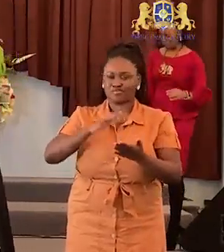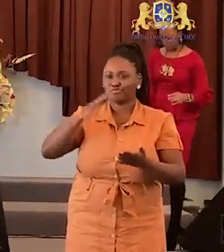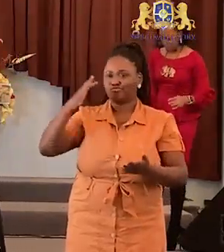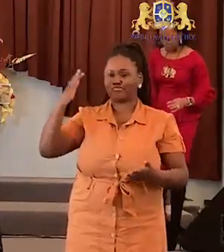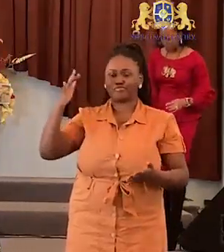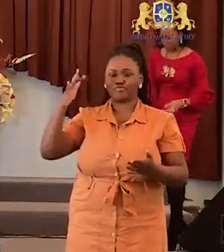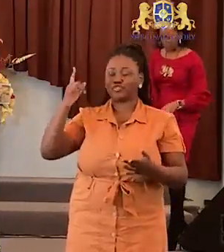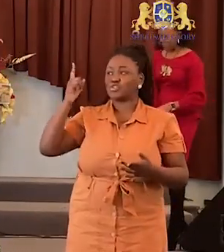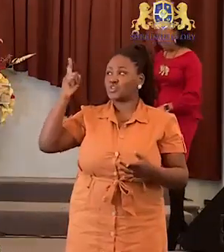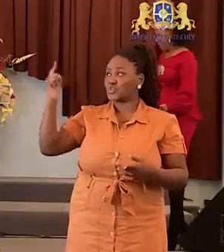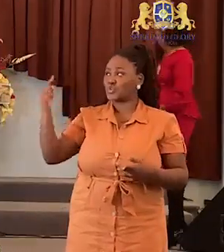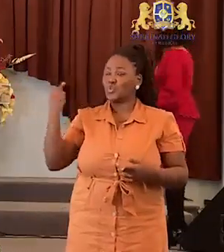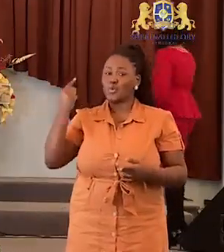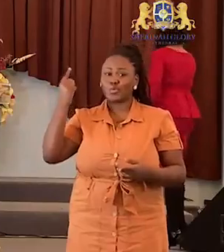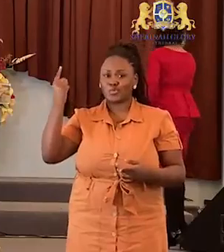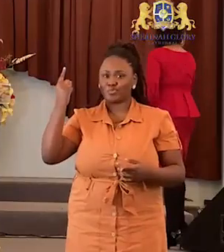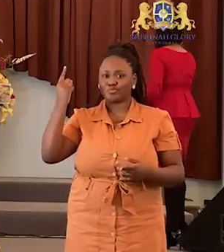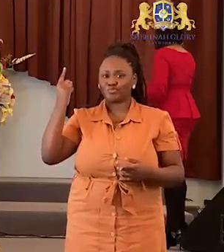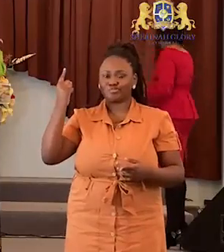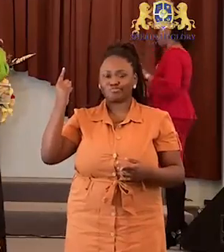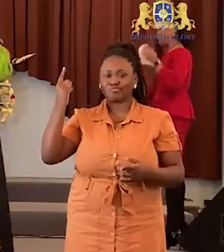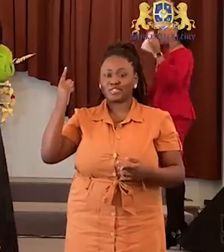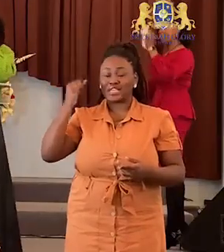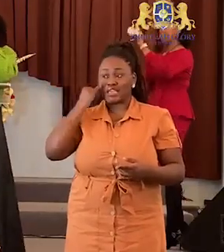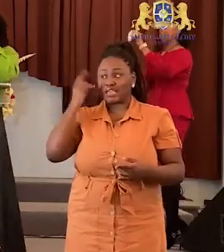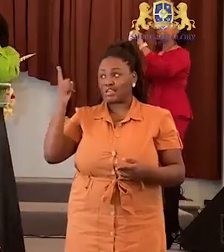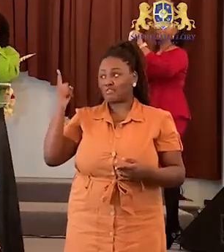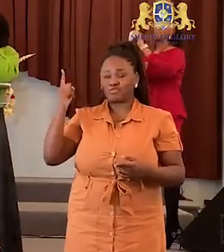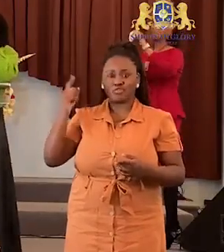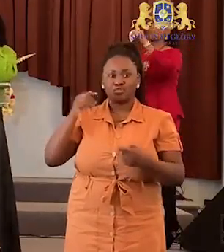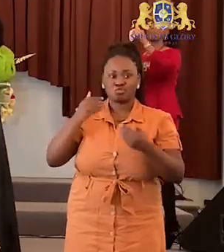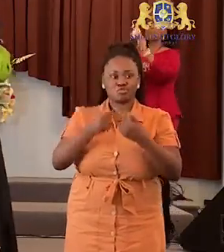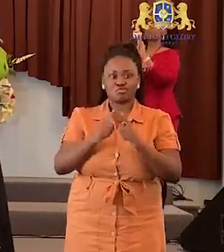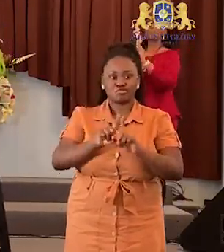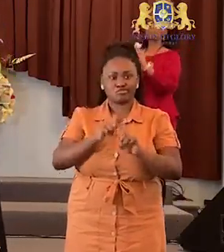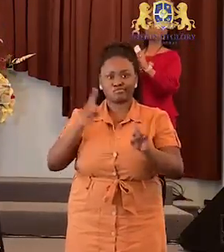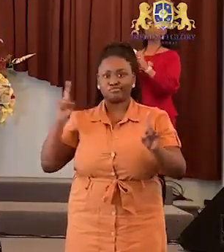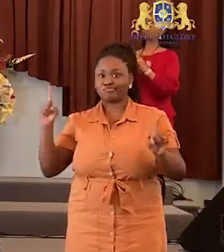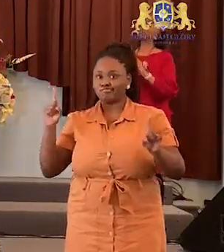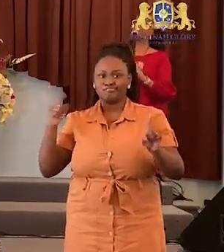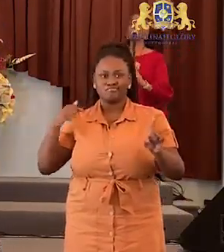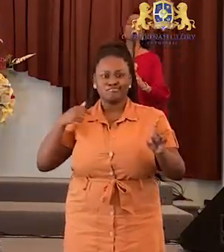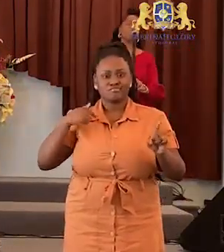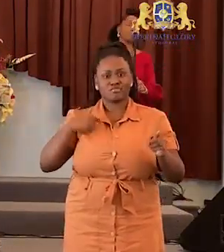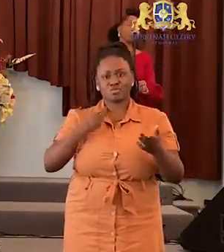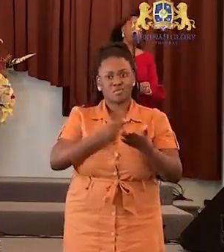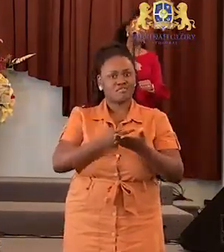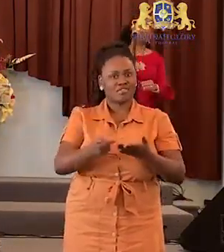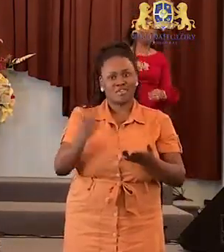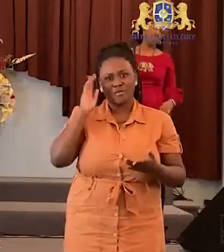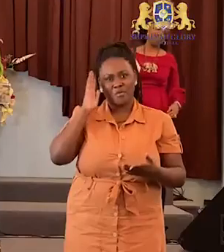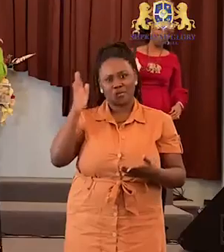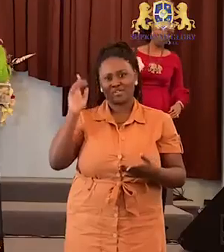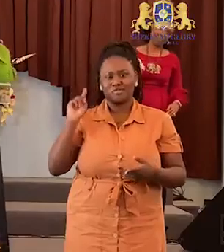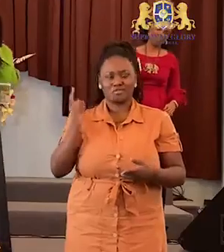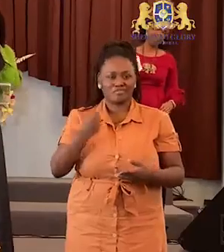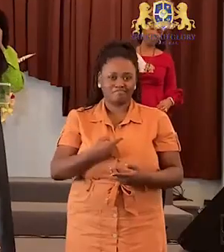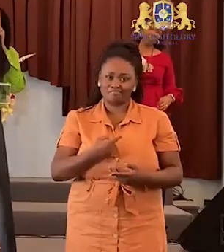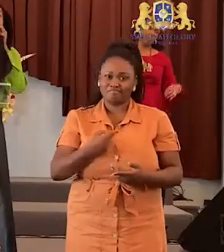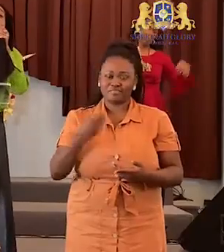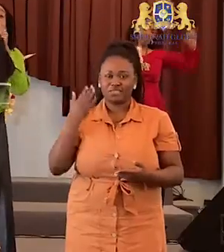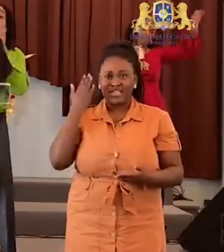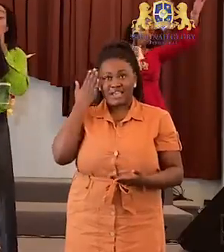had not been for you on our side, heaven only knows where we might be, God. I don't know